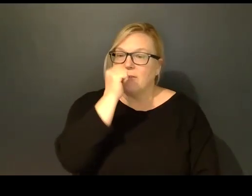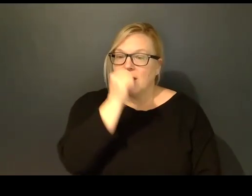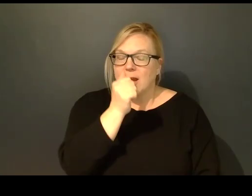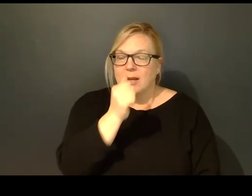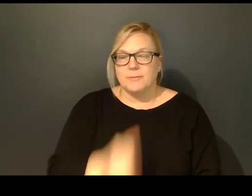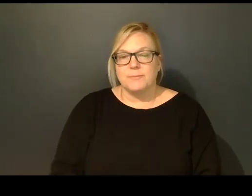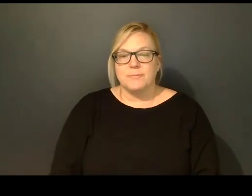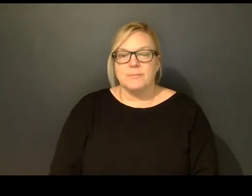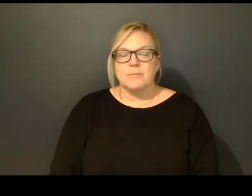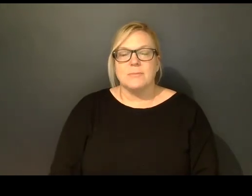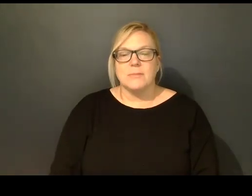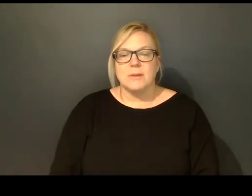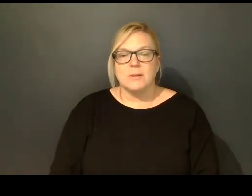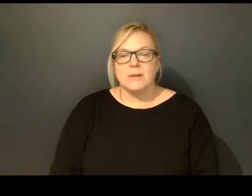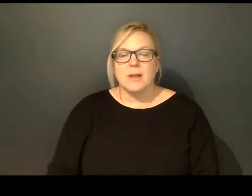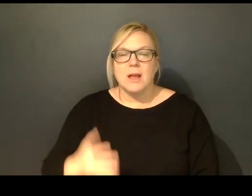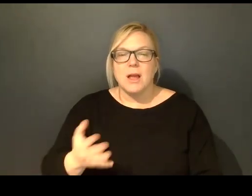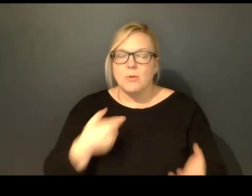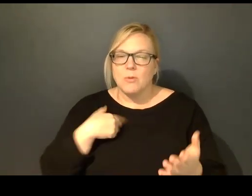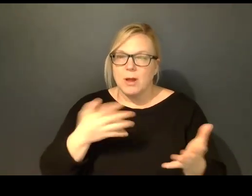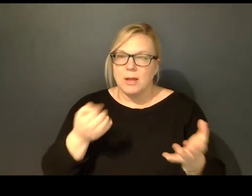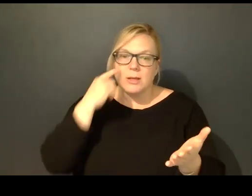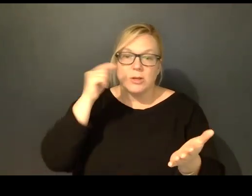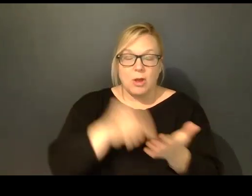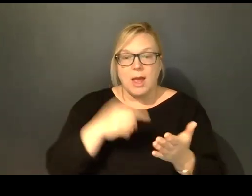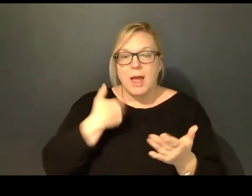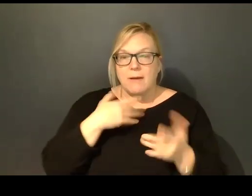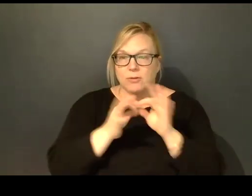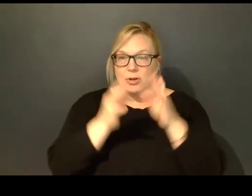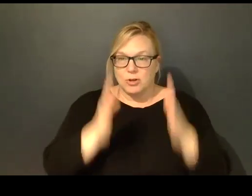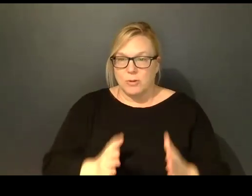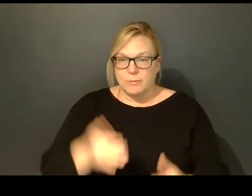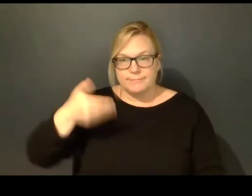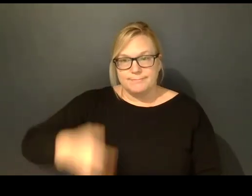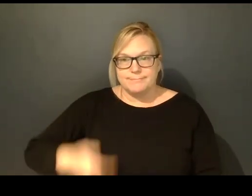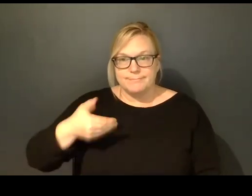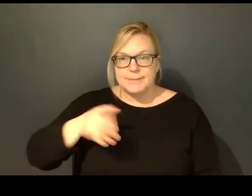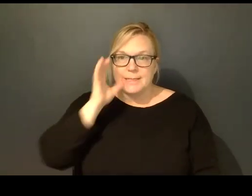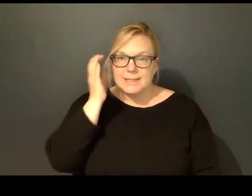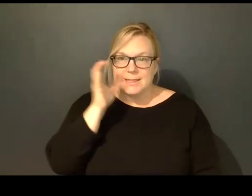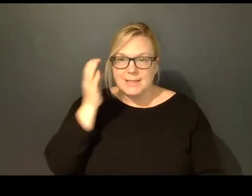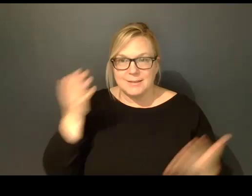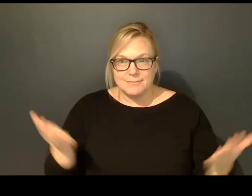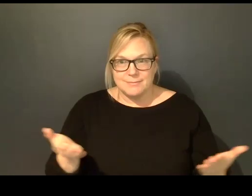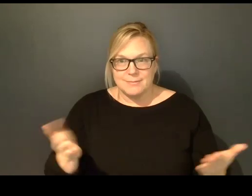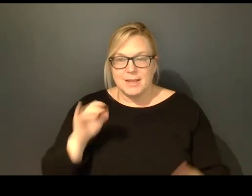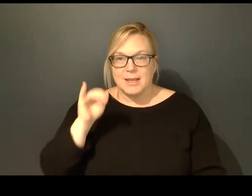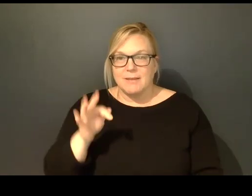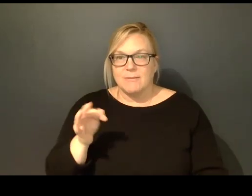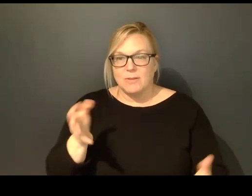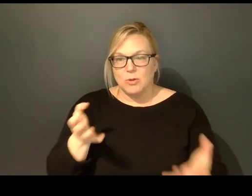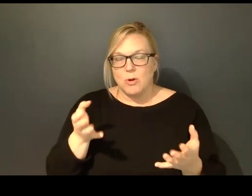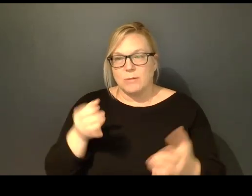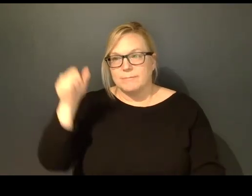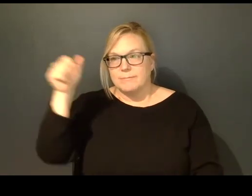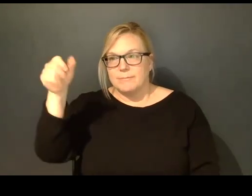wanted to just acknowledge that we've got ASL interpretation with Cindy on the line today. If you wish to spotlight Cindy, you can